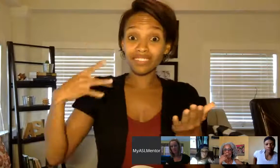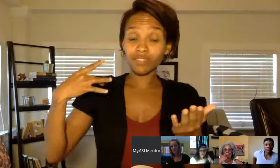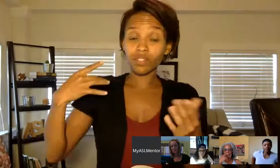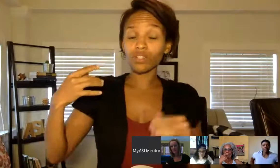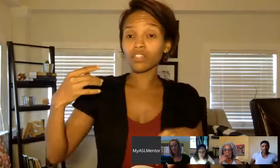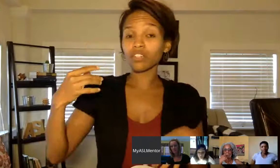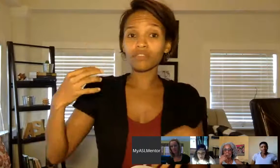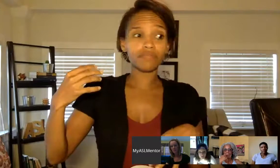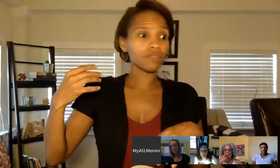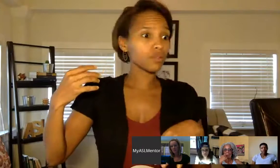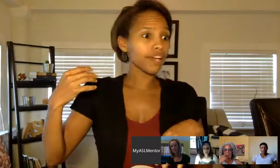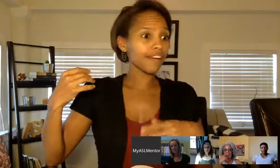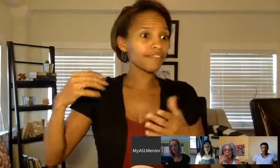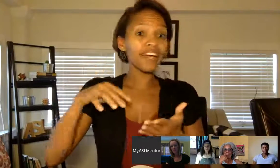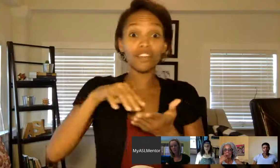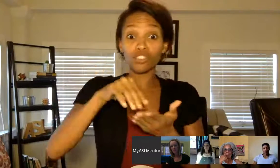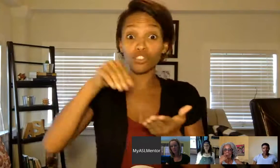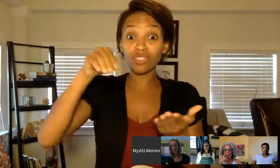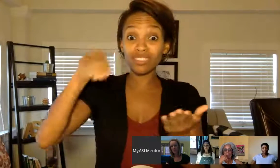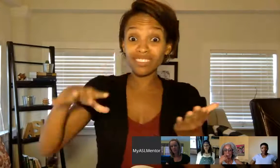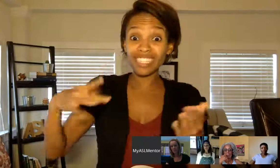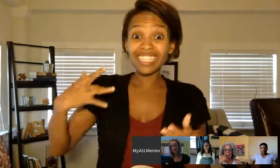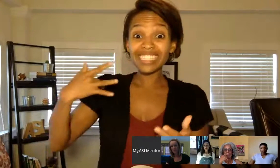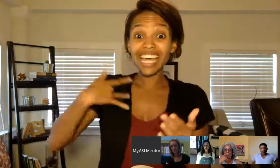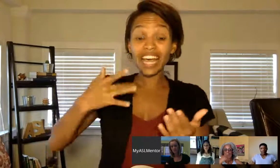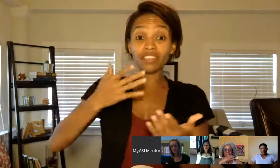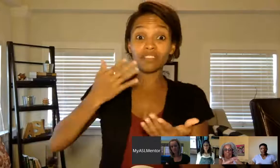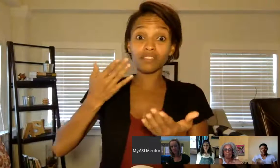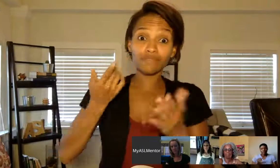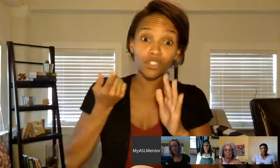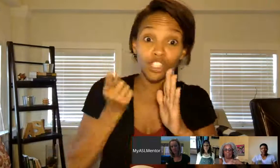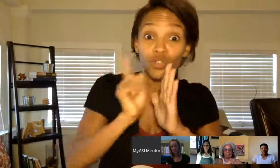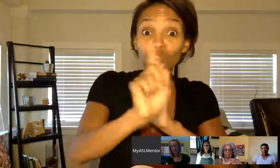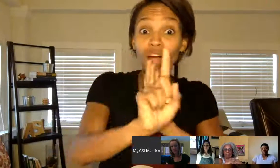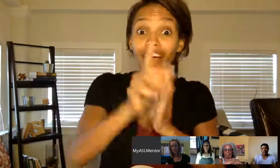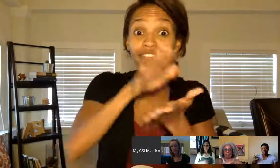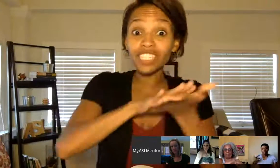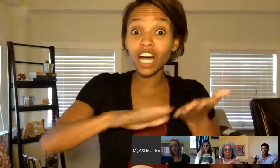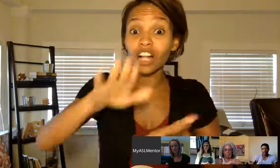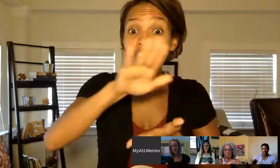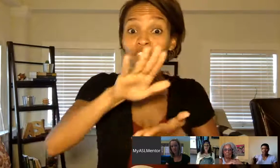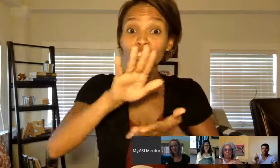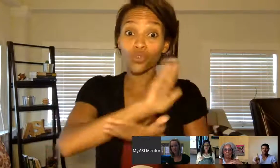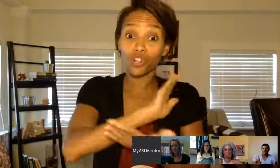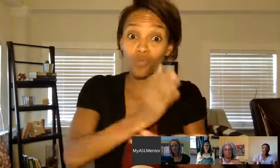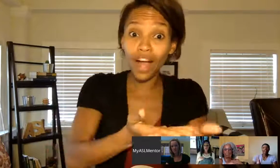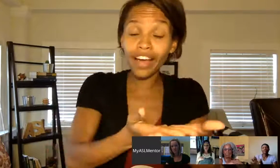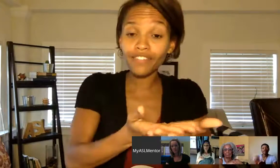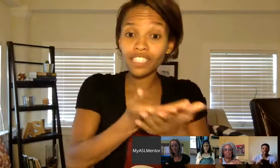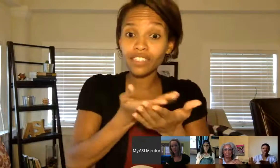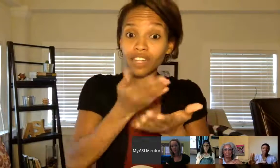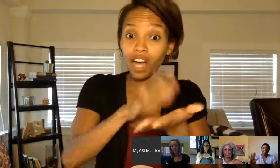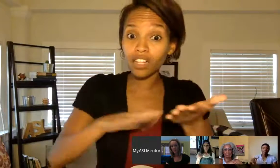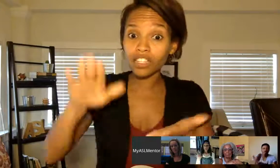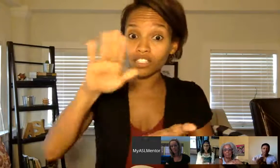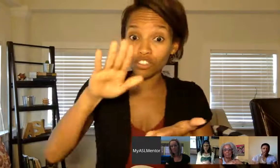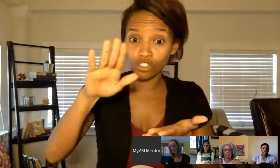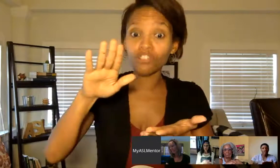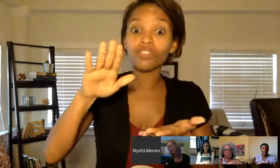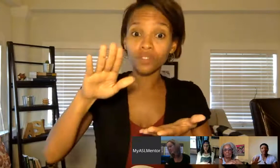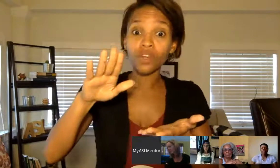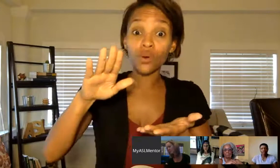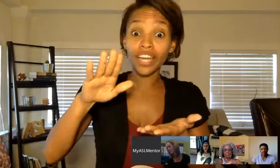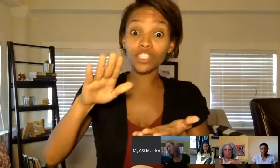student, or what do I have? Yeah, student, tend, you could do arrive to college or arrive to